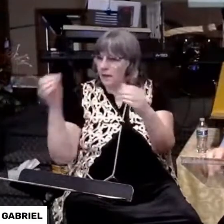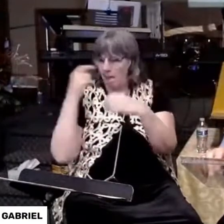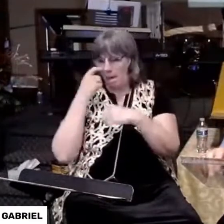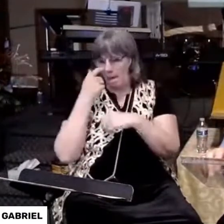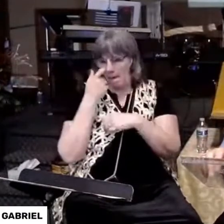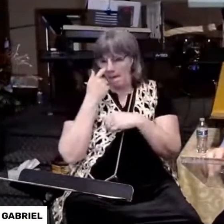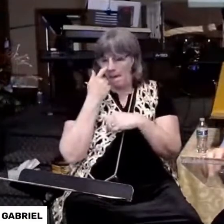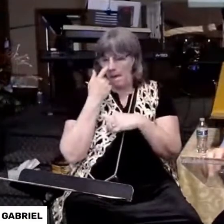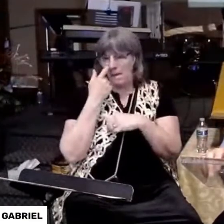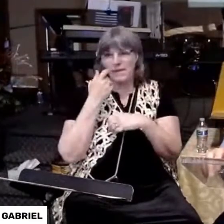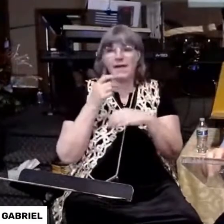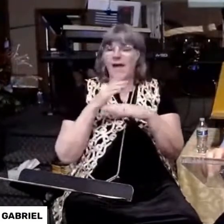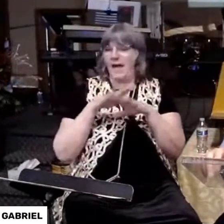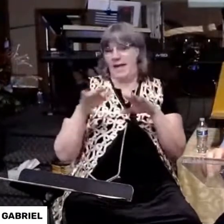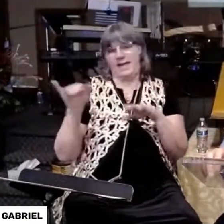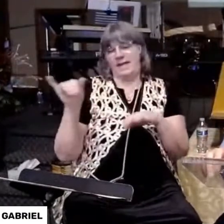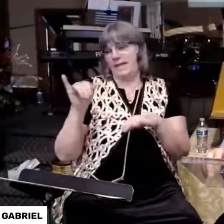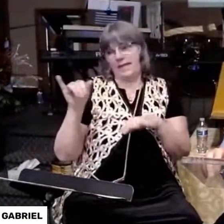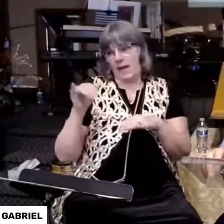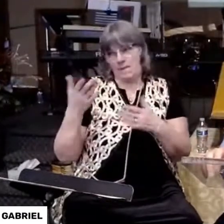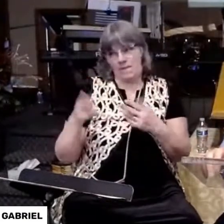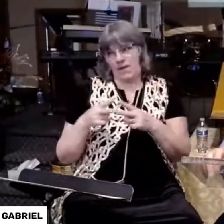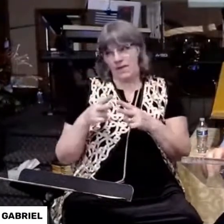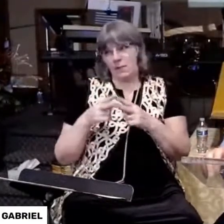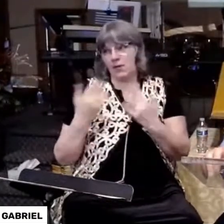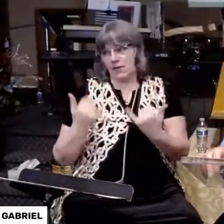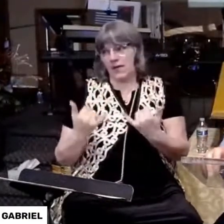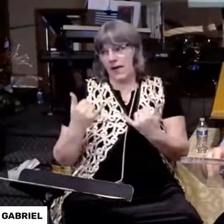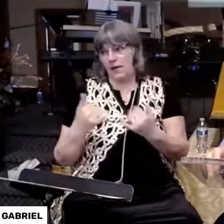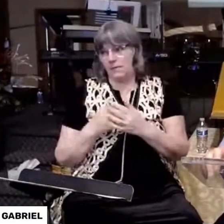was not really different from ours.